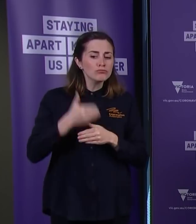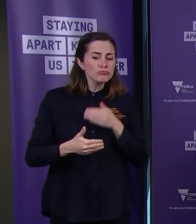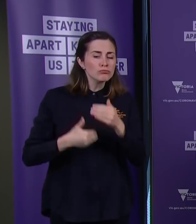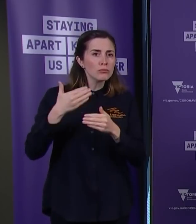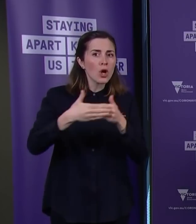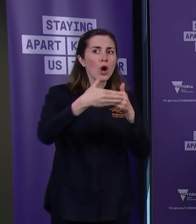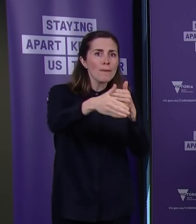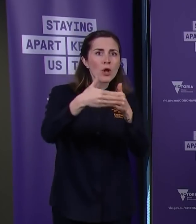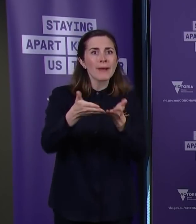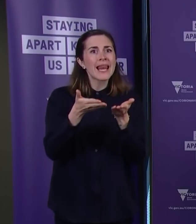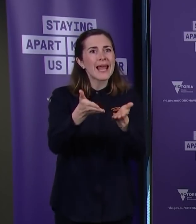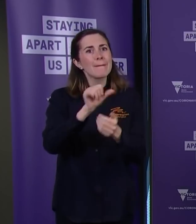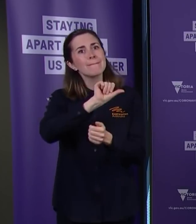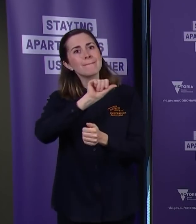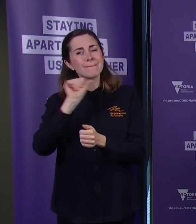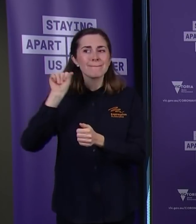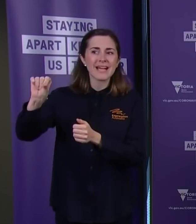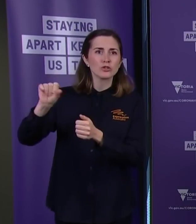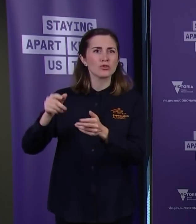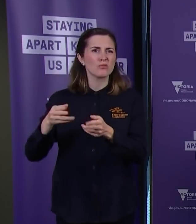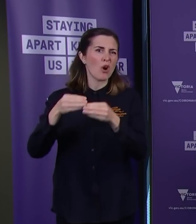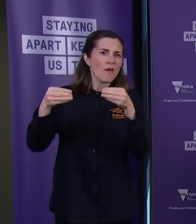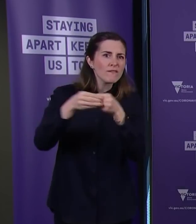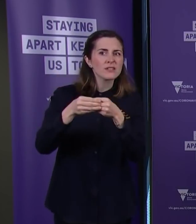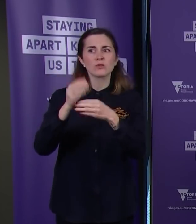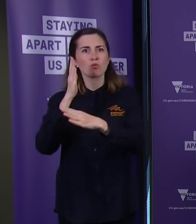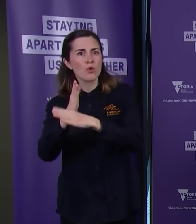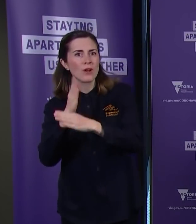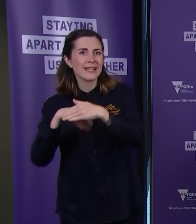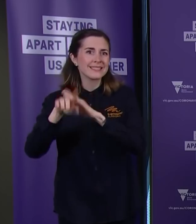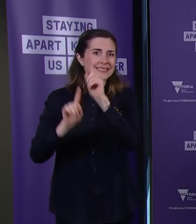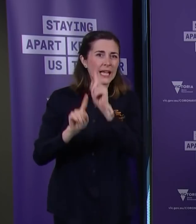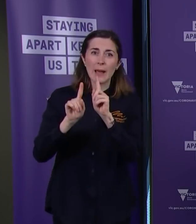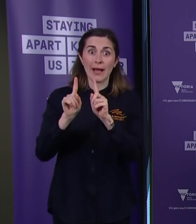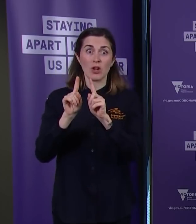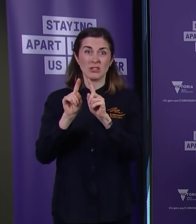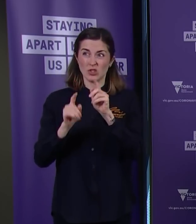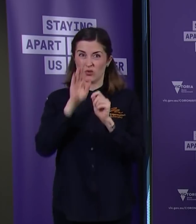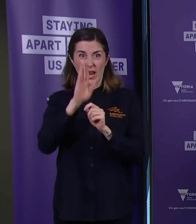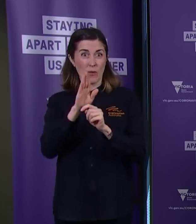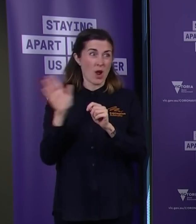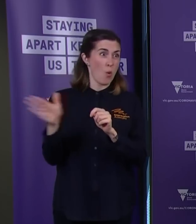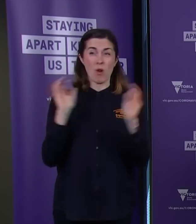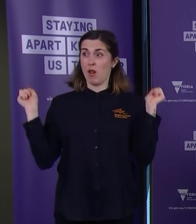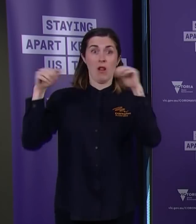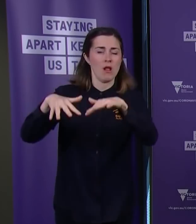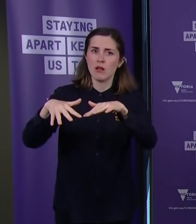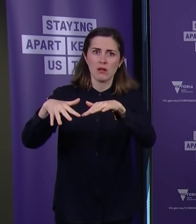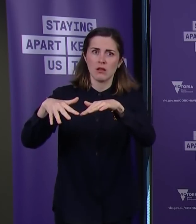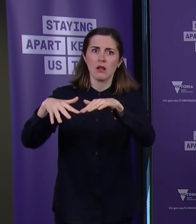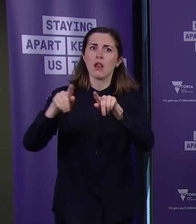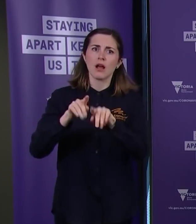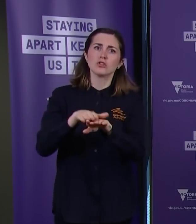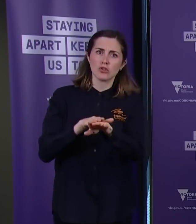the workplace. But it won't be a wholesale movement on a particular day. It'll be a consideration about what it means to be able to go back